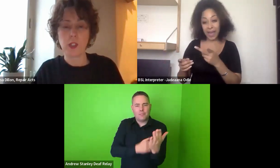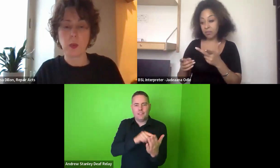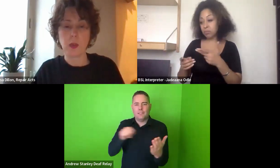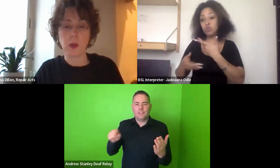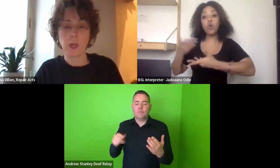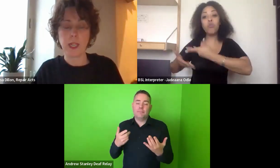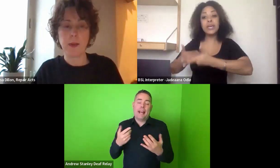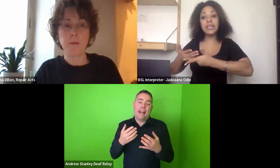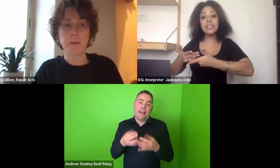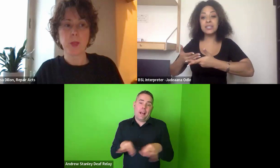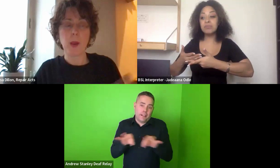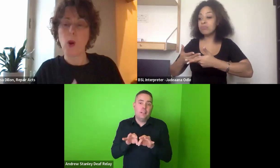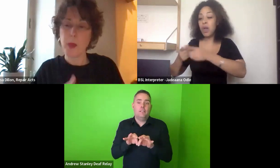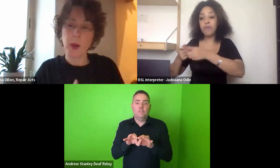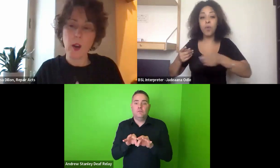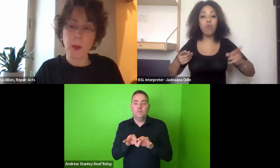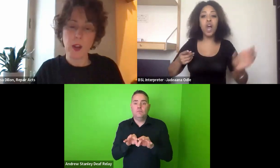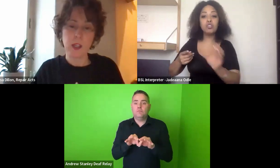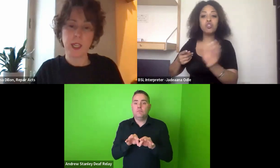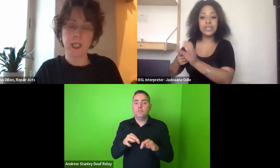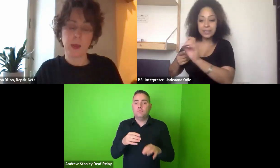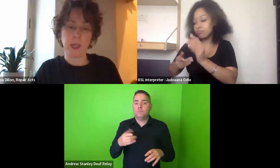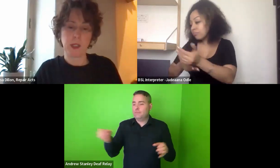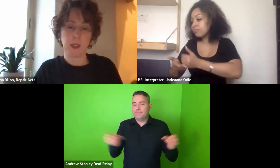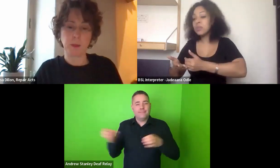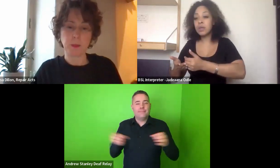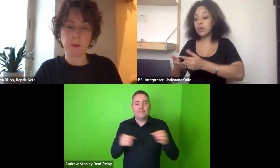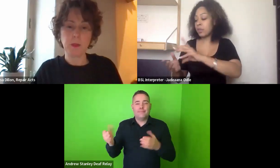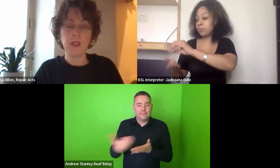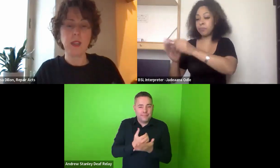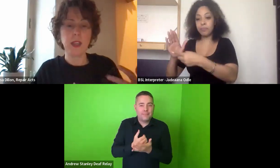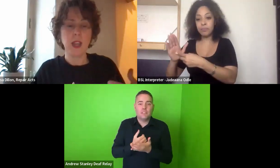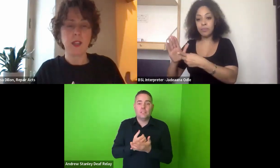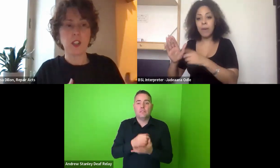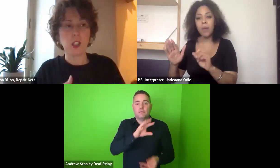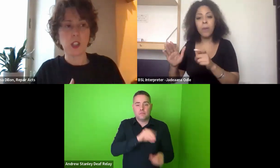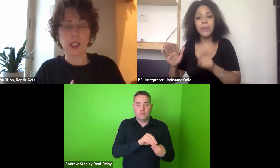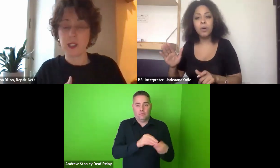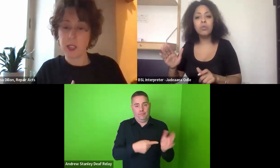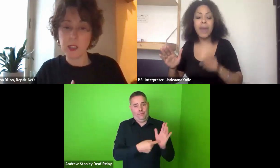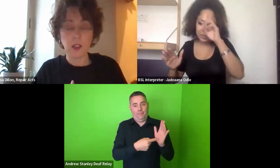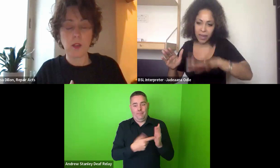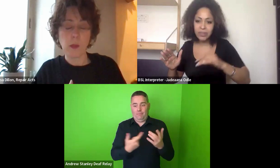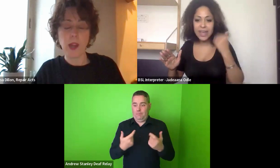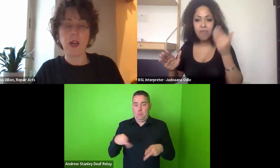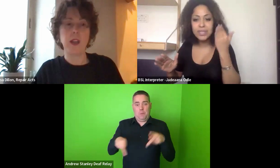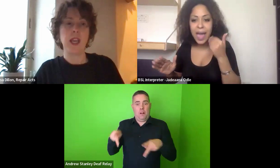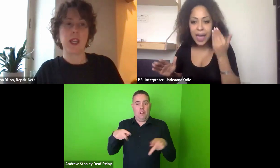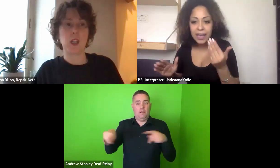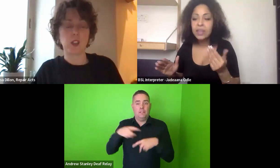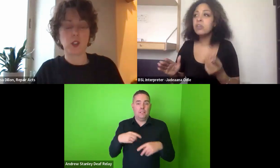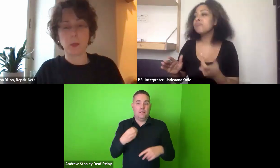the countries that we are working in about what people are repairing on a day-to-day basis. And this looks to the aesthetics of